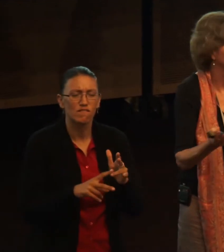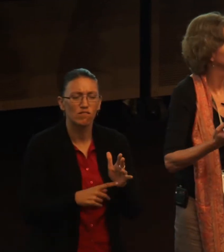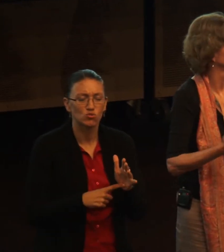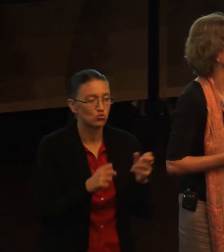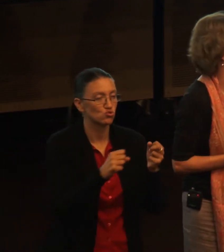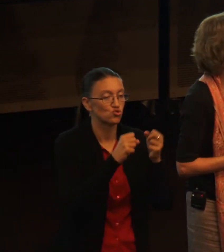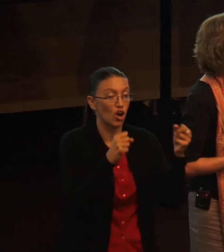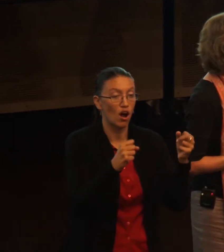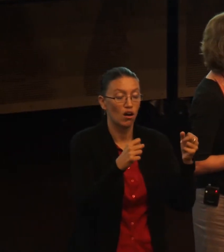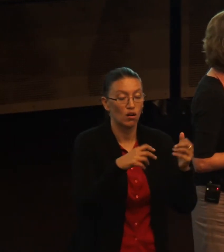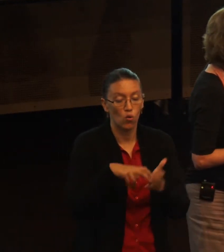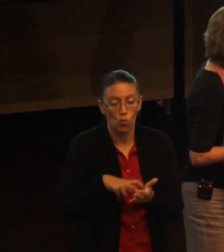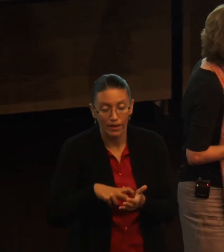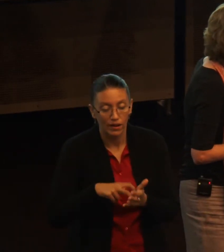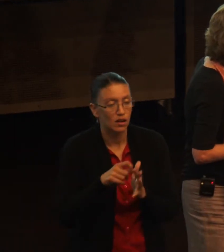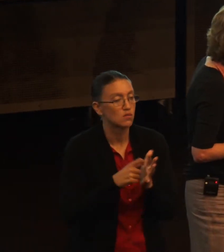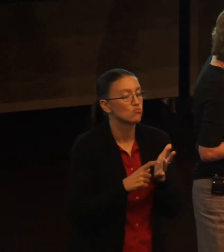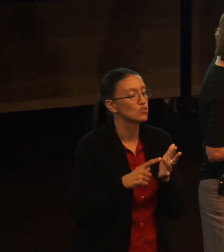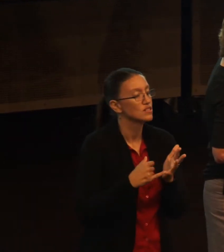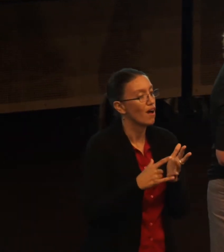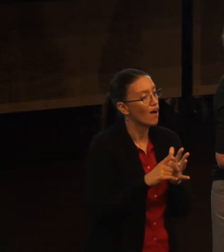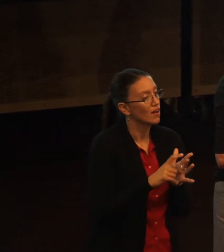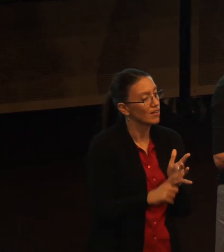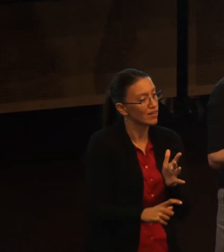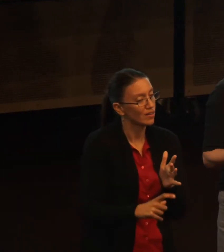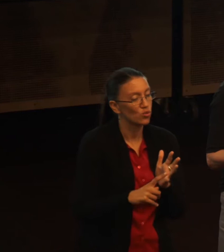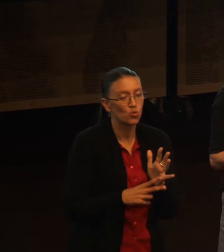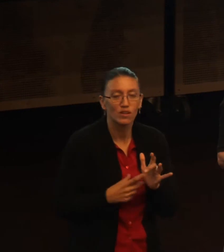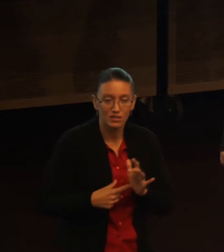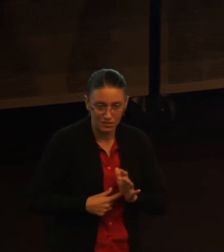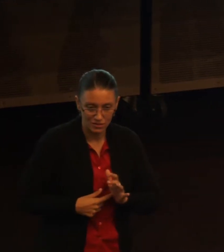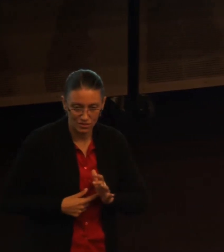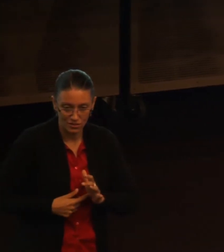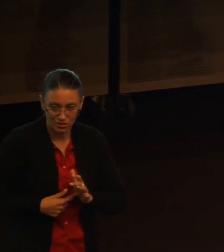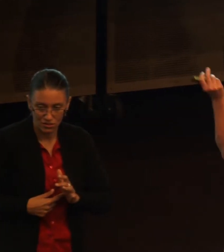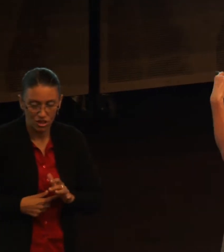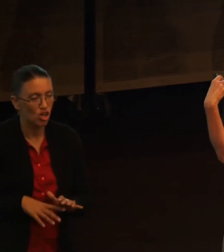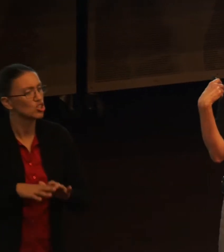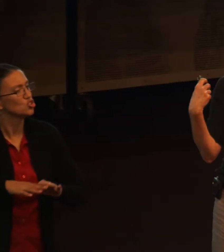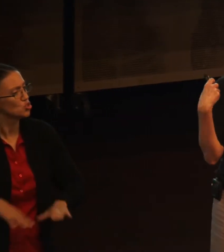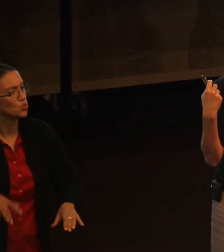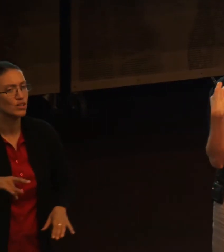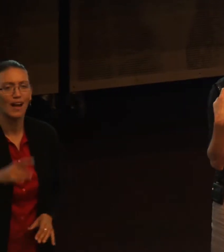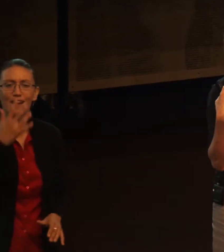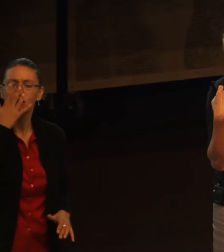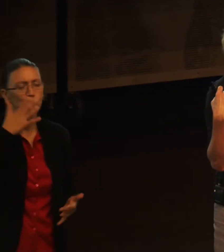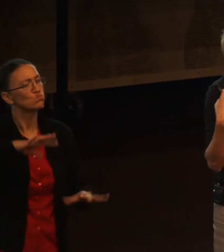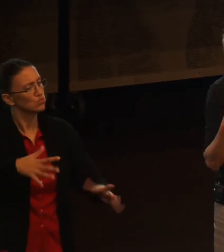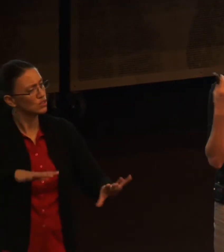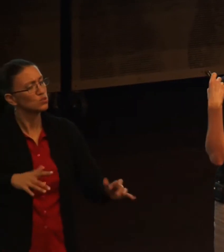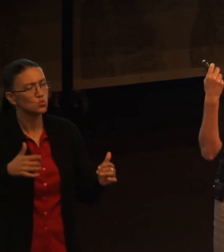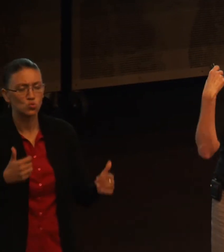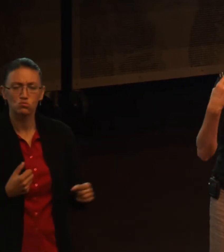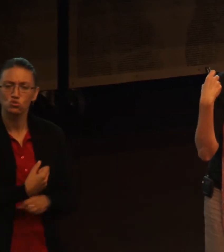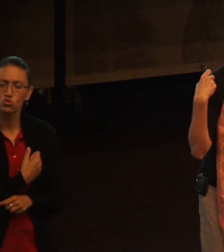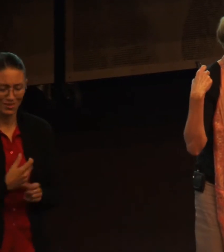weak prosodic unit. And children are, this age, are pretty good at producing this article,